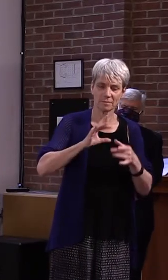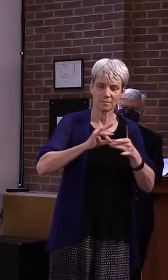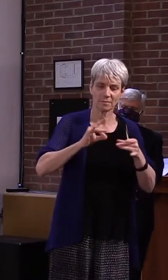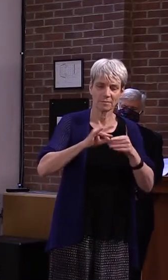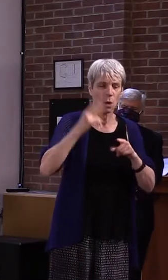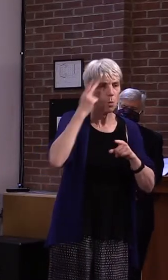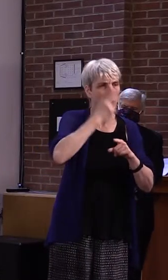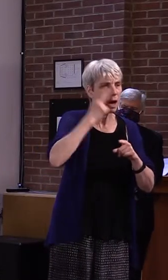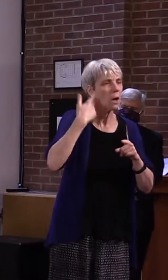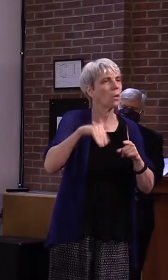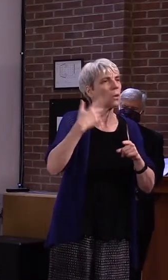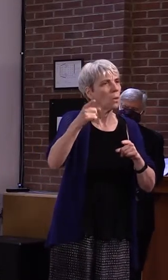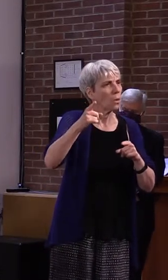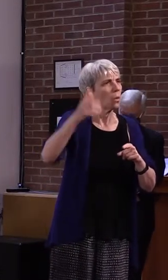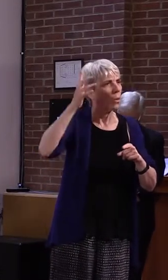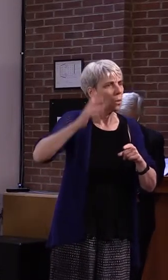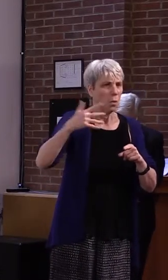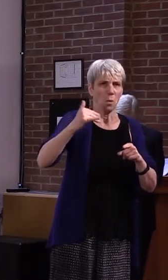so long